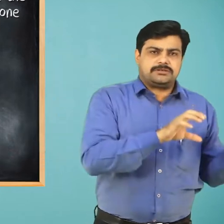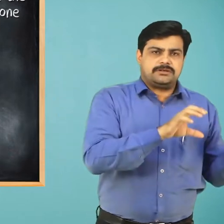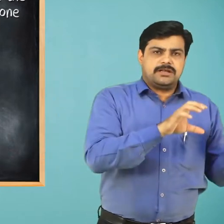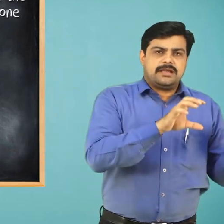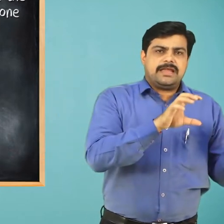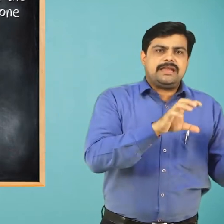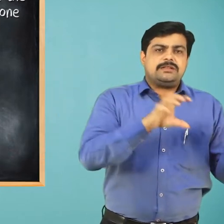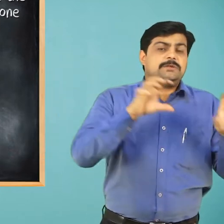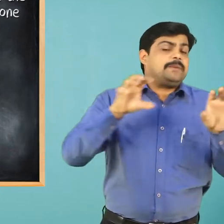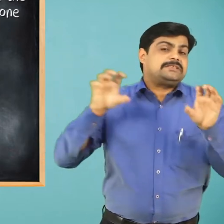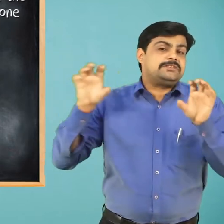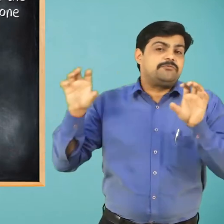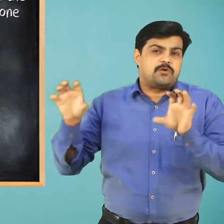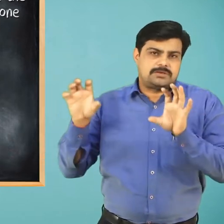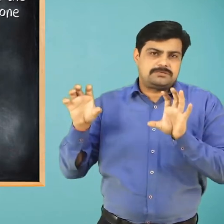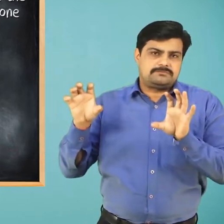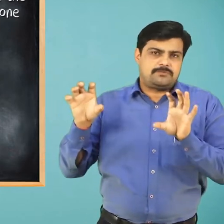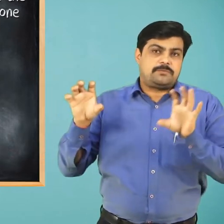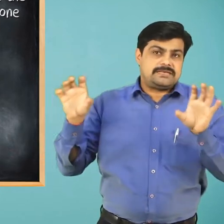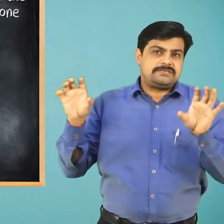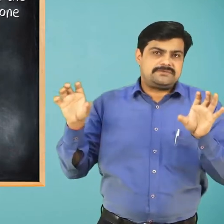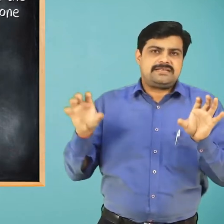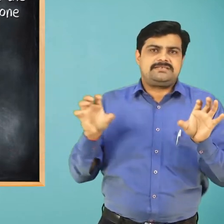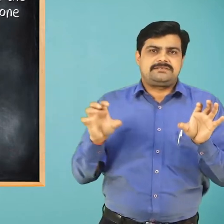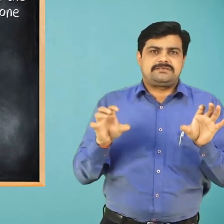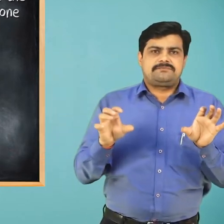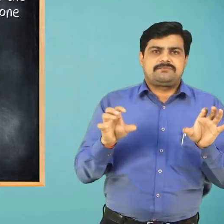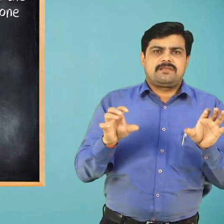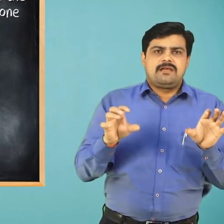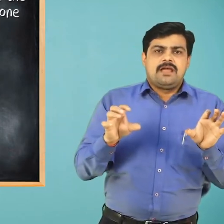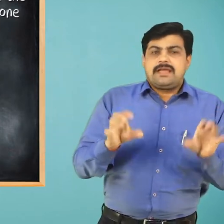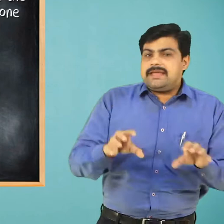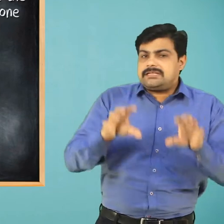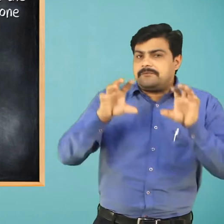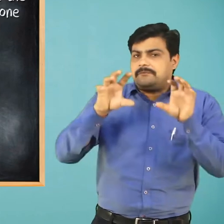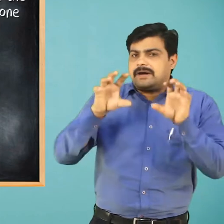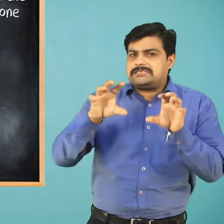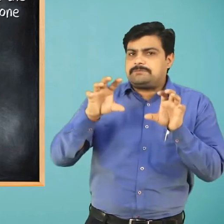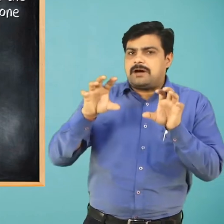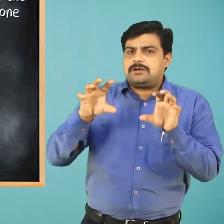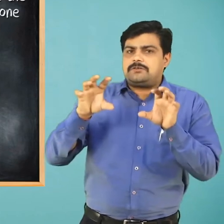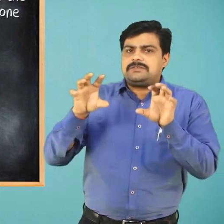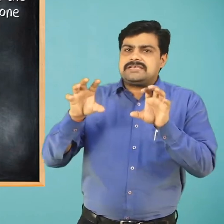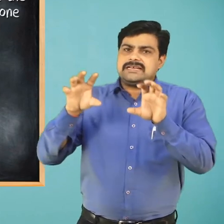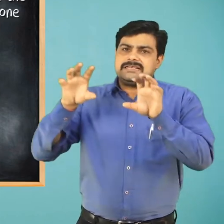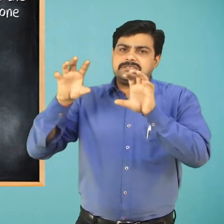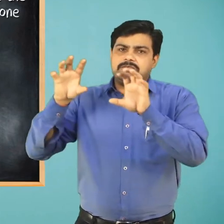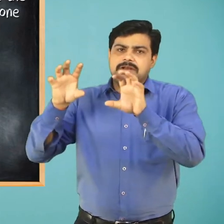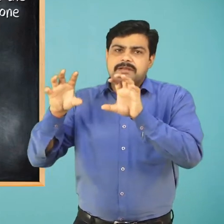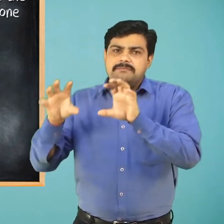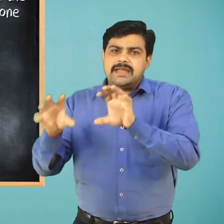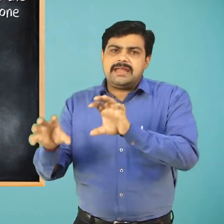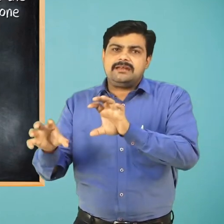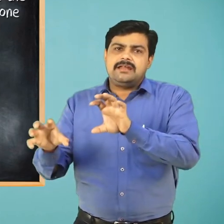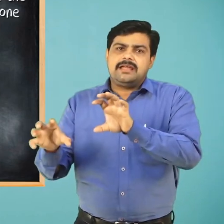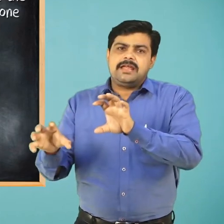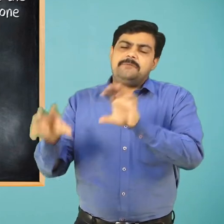action in the passive mode or passive sentence. Here the first part of the sentence will remain in